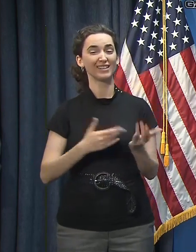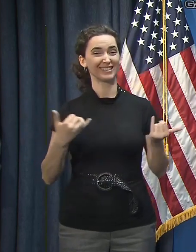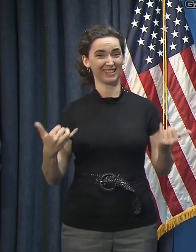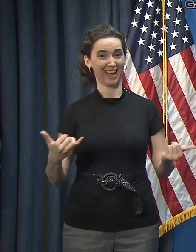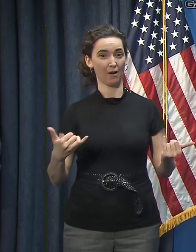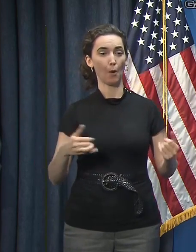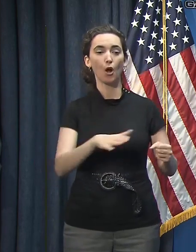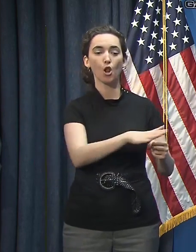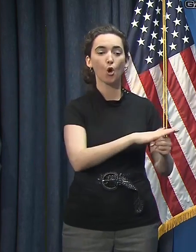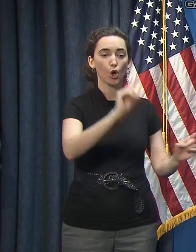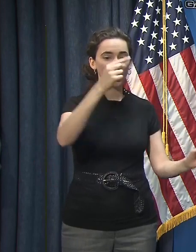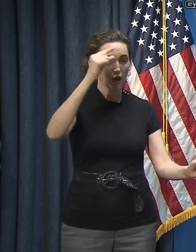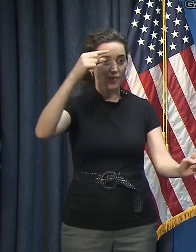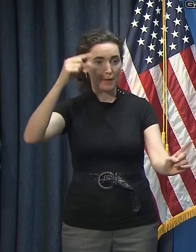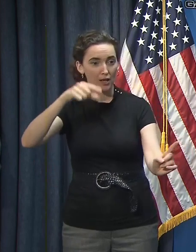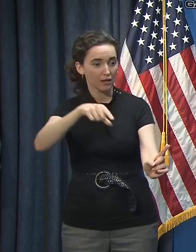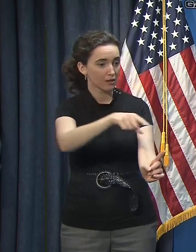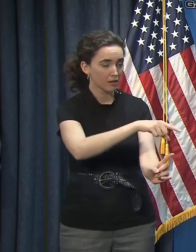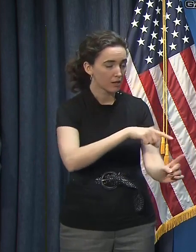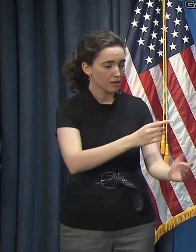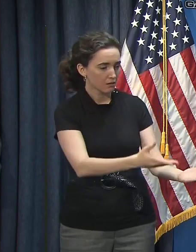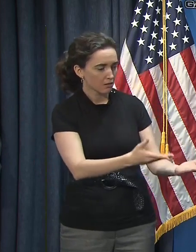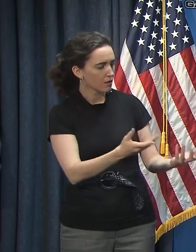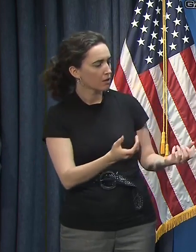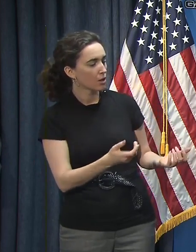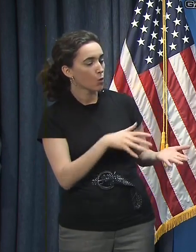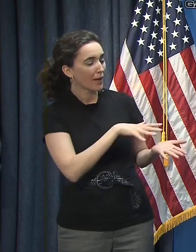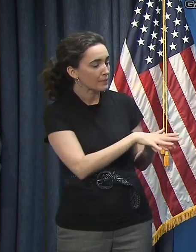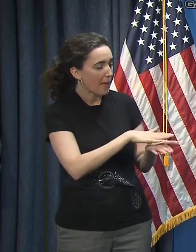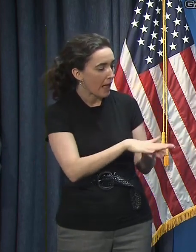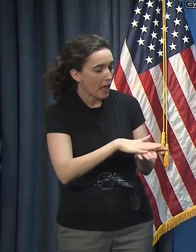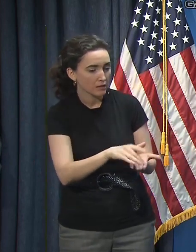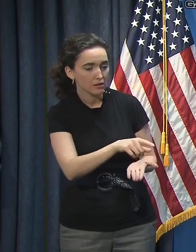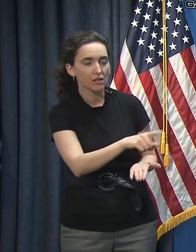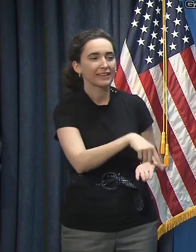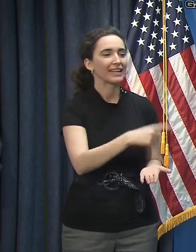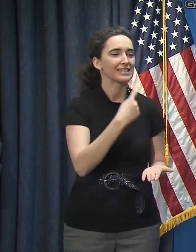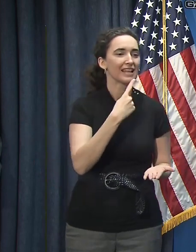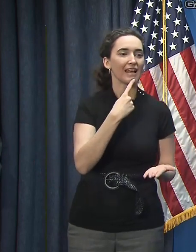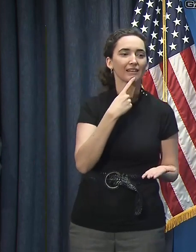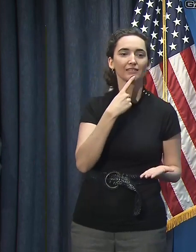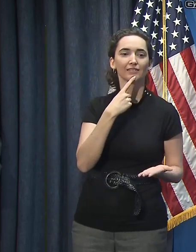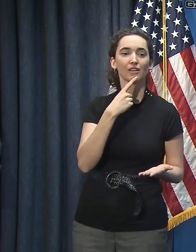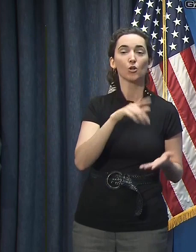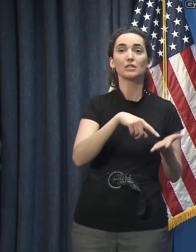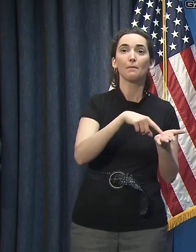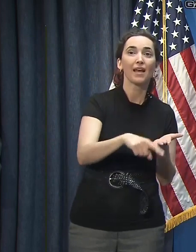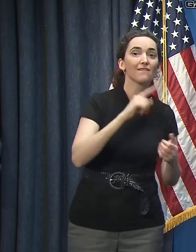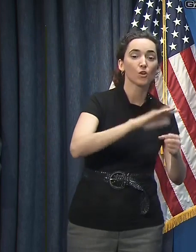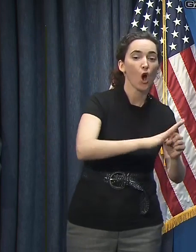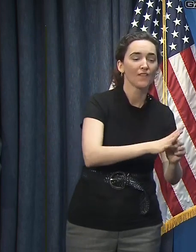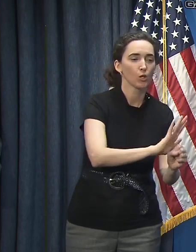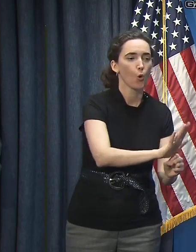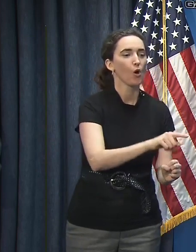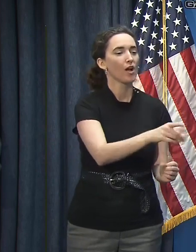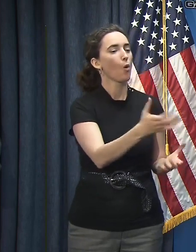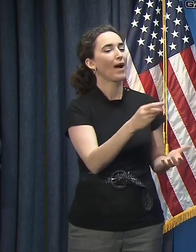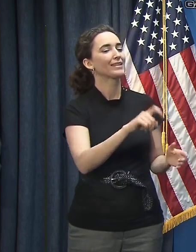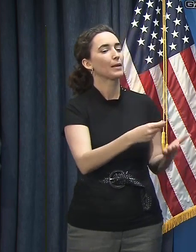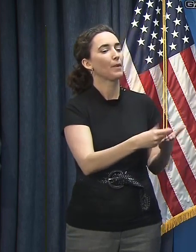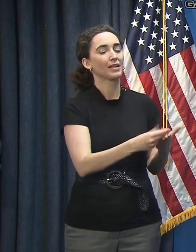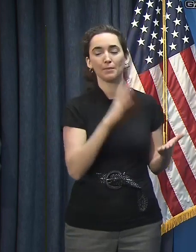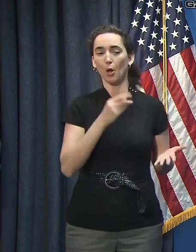government is not really presenting expenditures. They're telling me they need the funding to offset loss